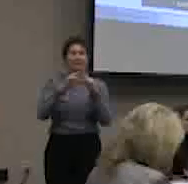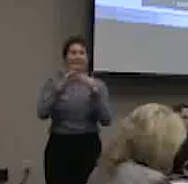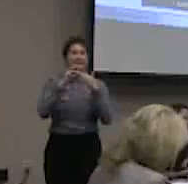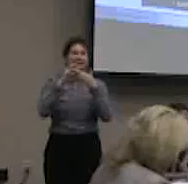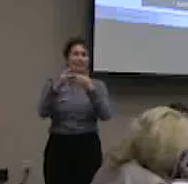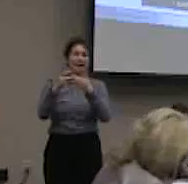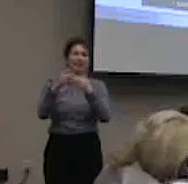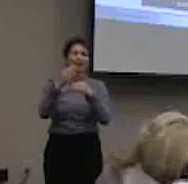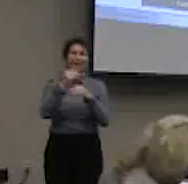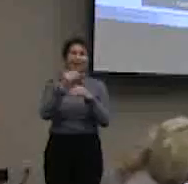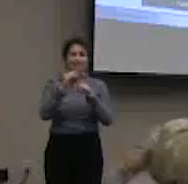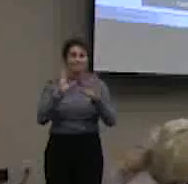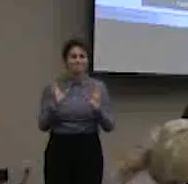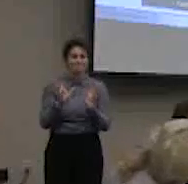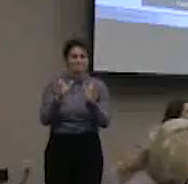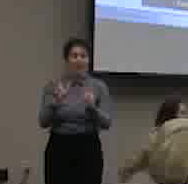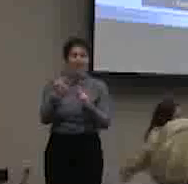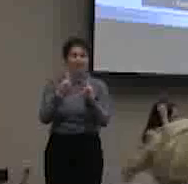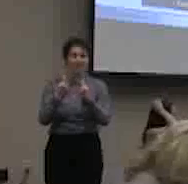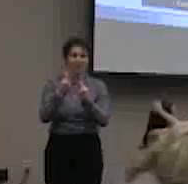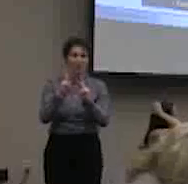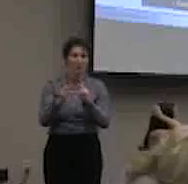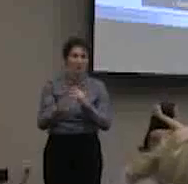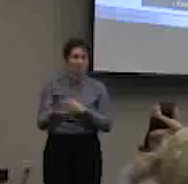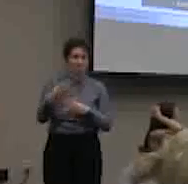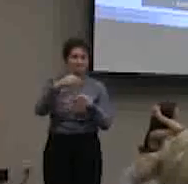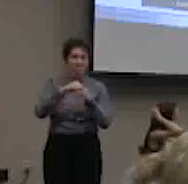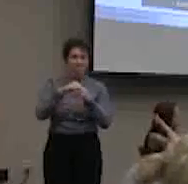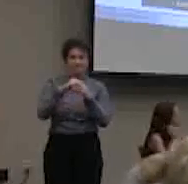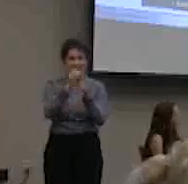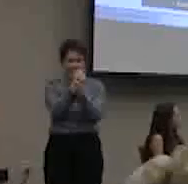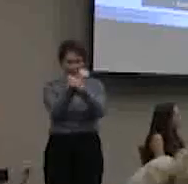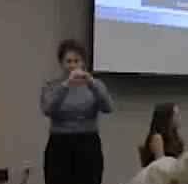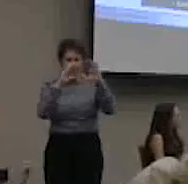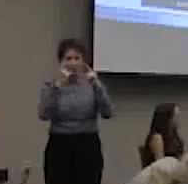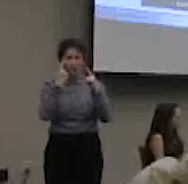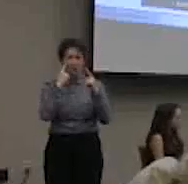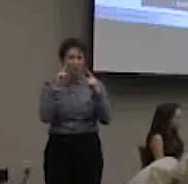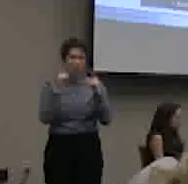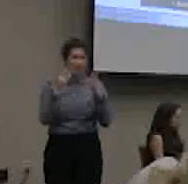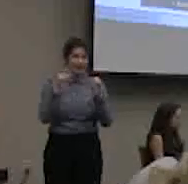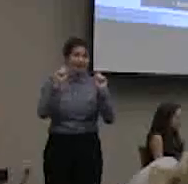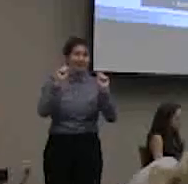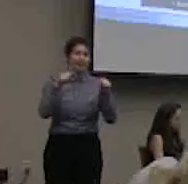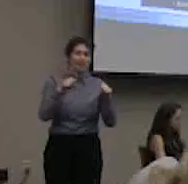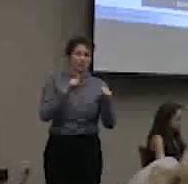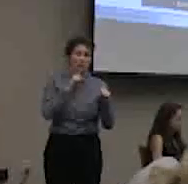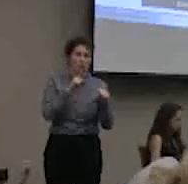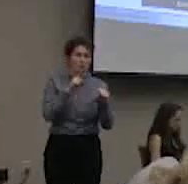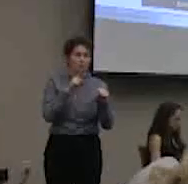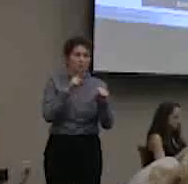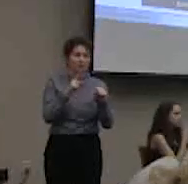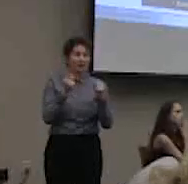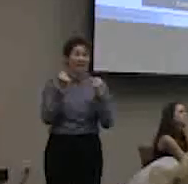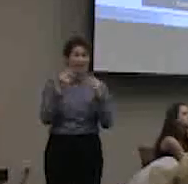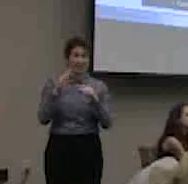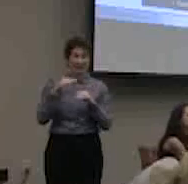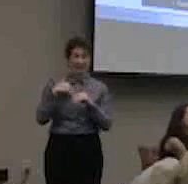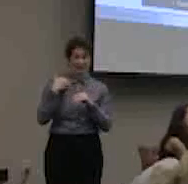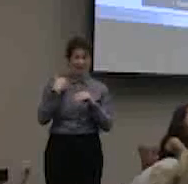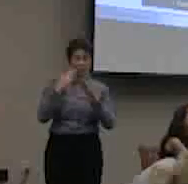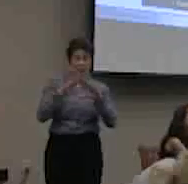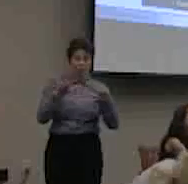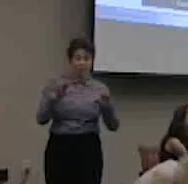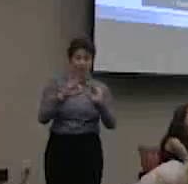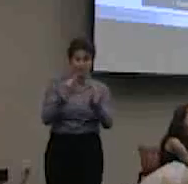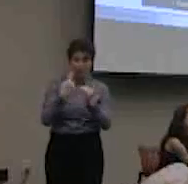rallying people around a vision for what can be true on the number of young children and families we support and serve and